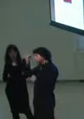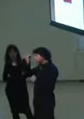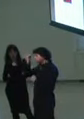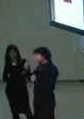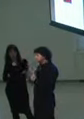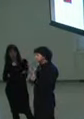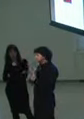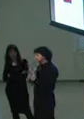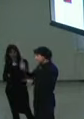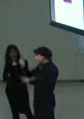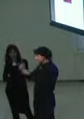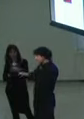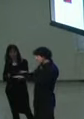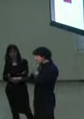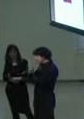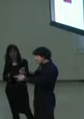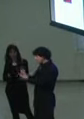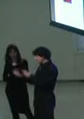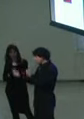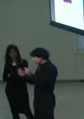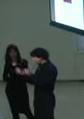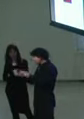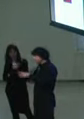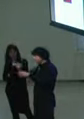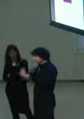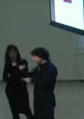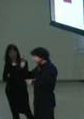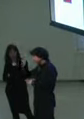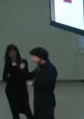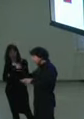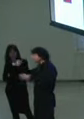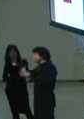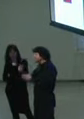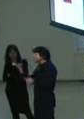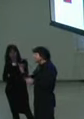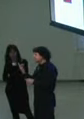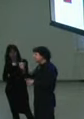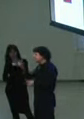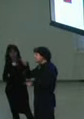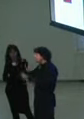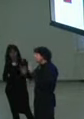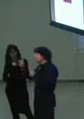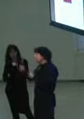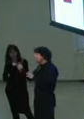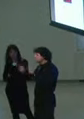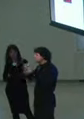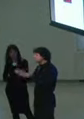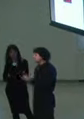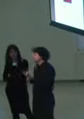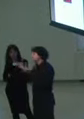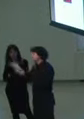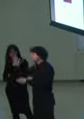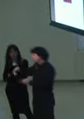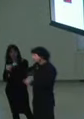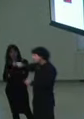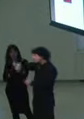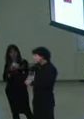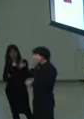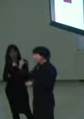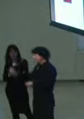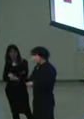more about getting other people to understand it. So the function of those conversations is more about for